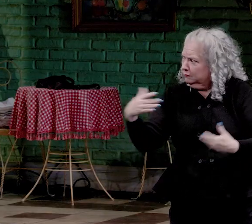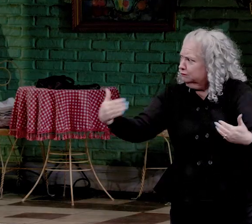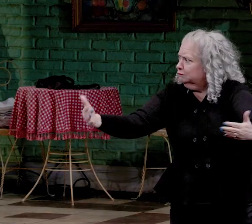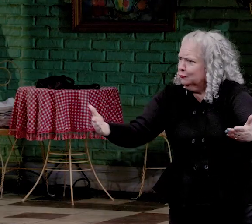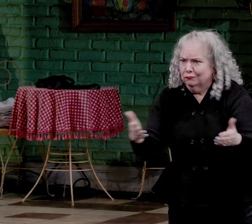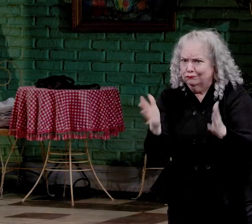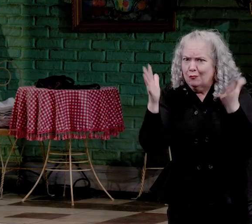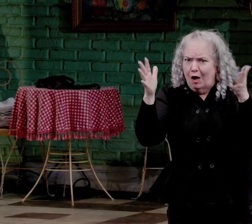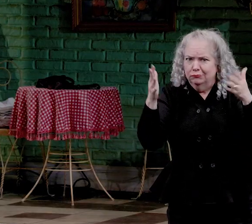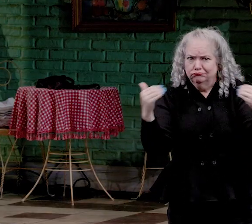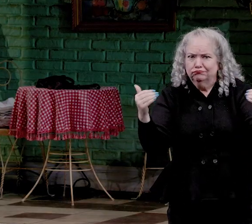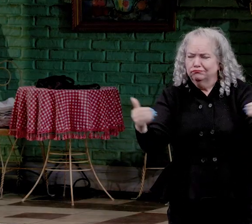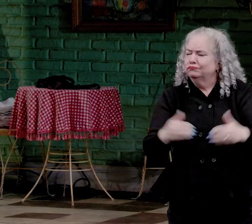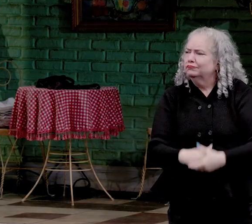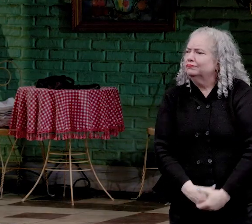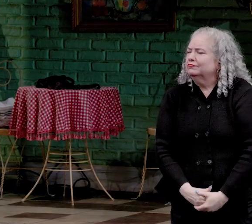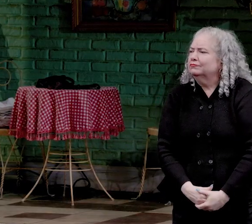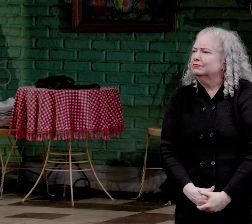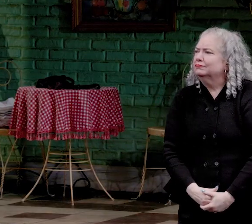great.